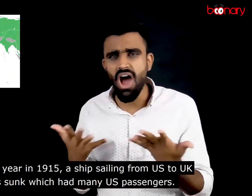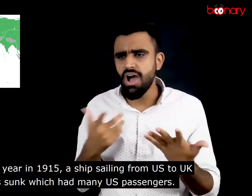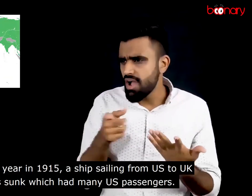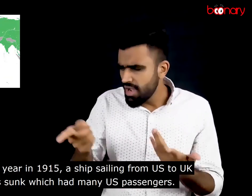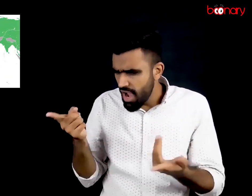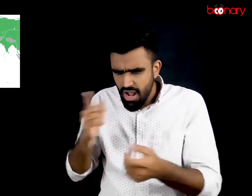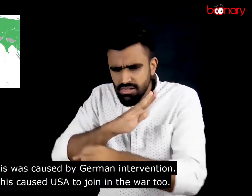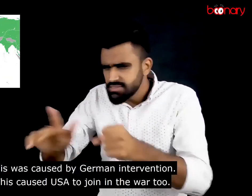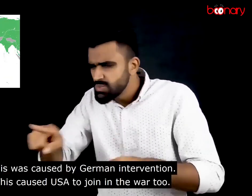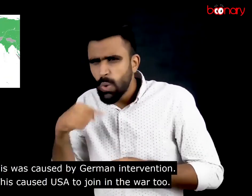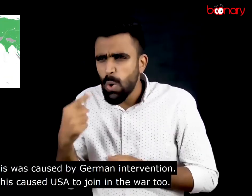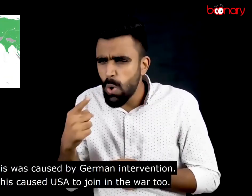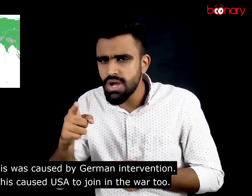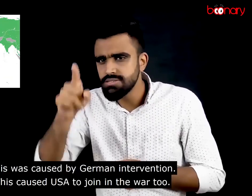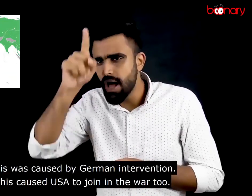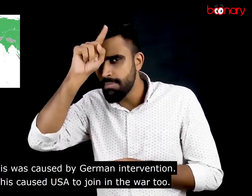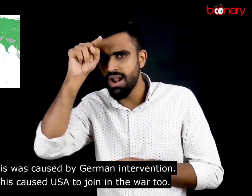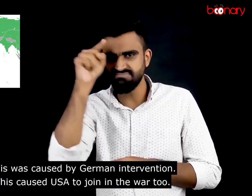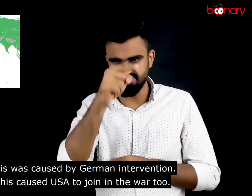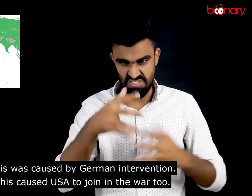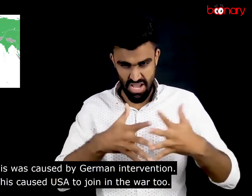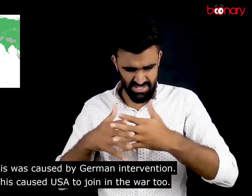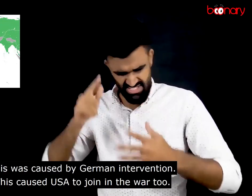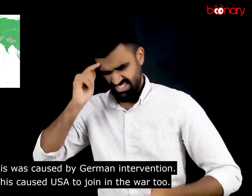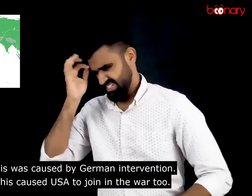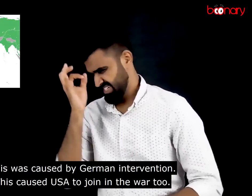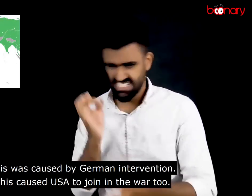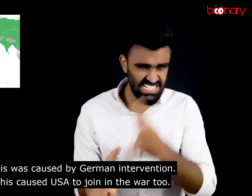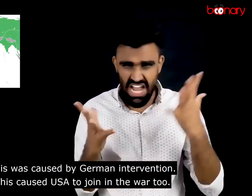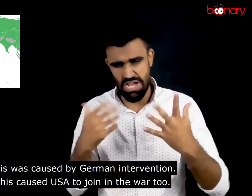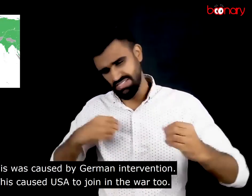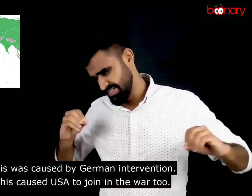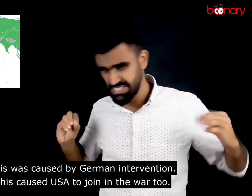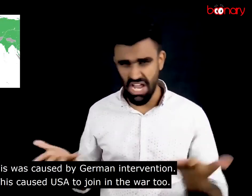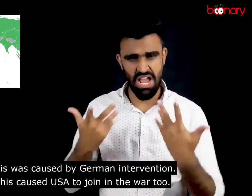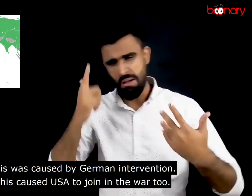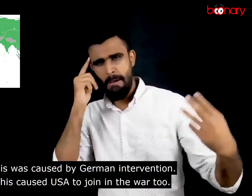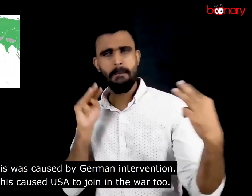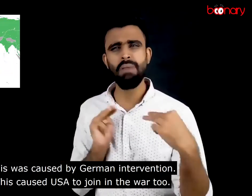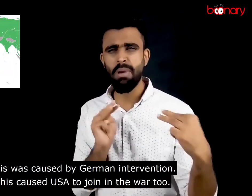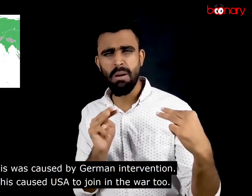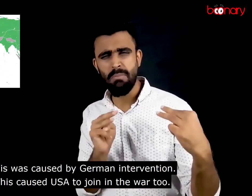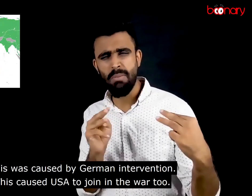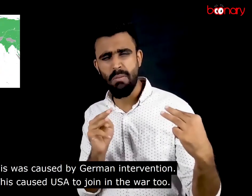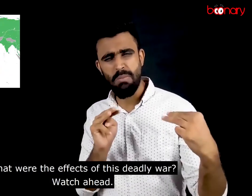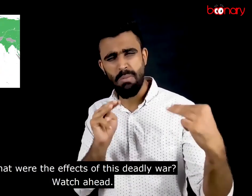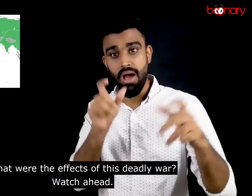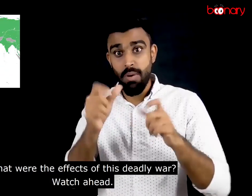passengers. This was caused by German intervention. This caused USA to join in the war too. What